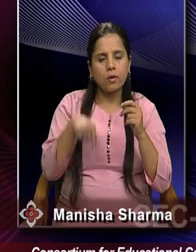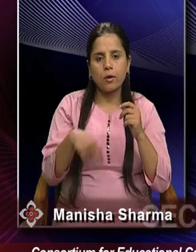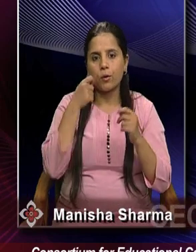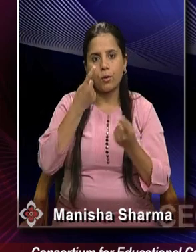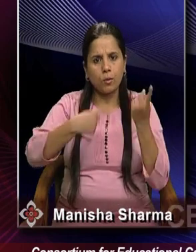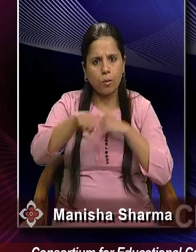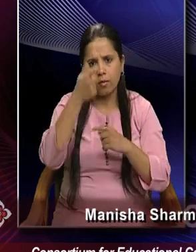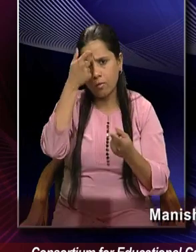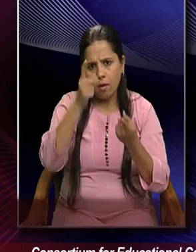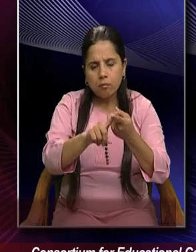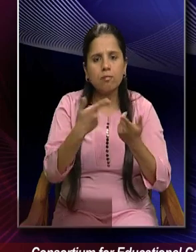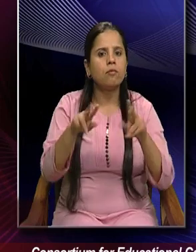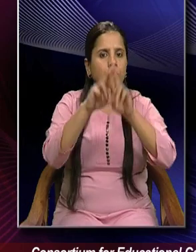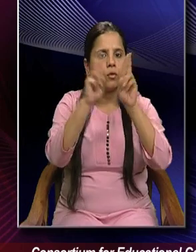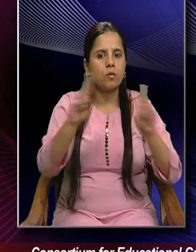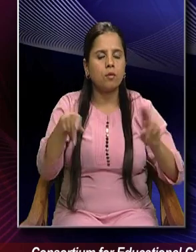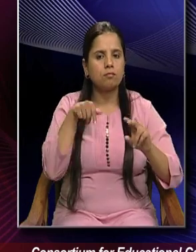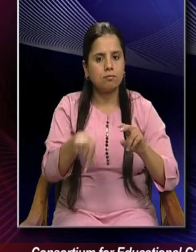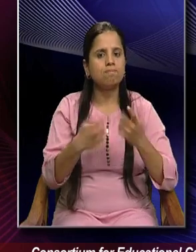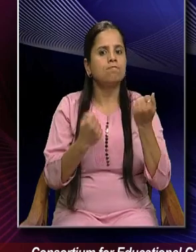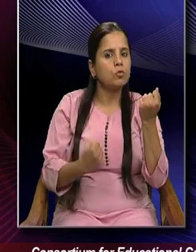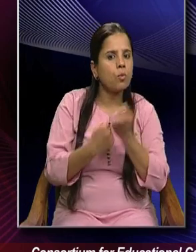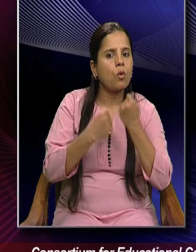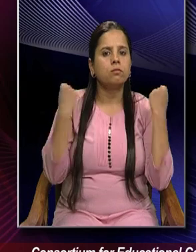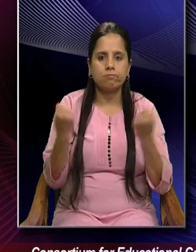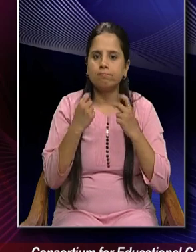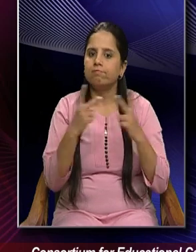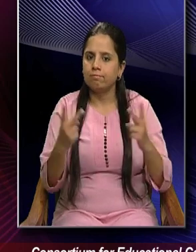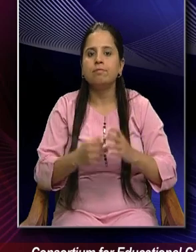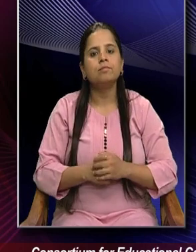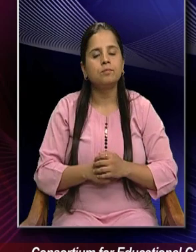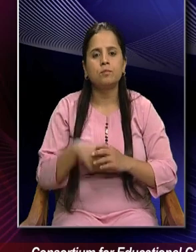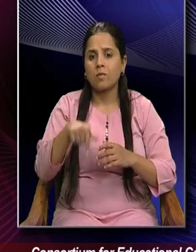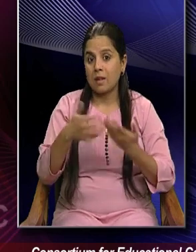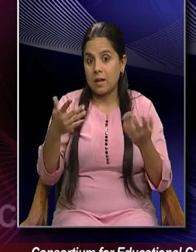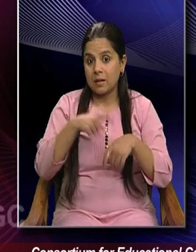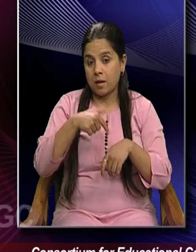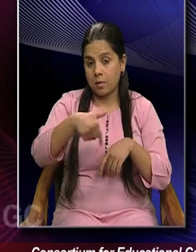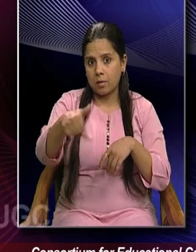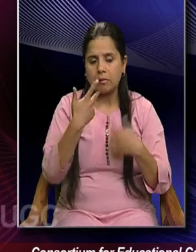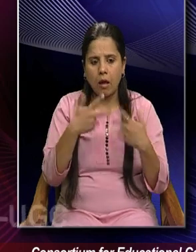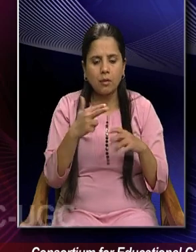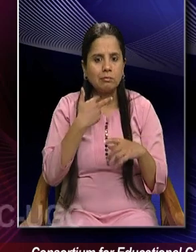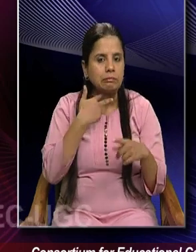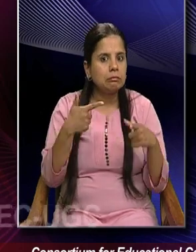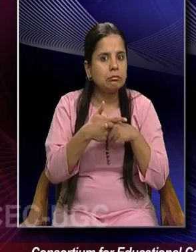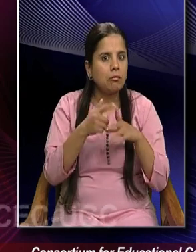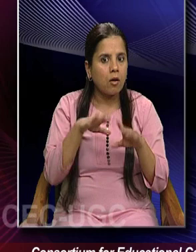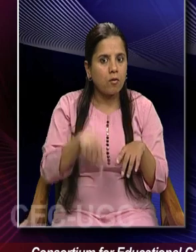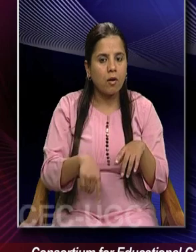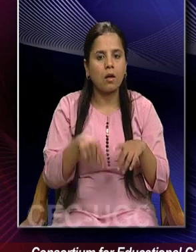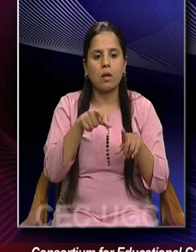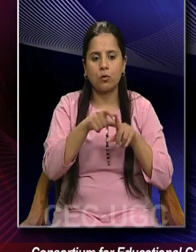humanitarian crisis and international aid efforts. In the times of conflict, disaster